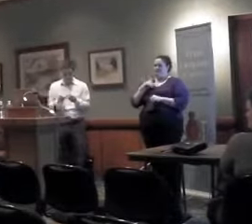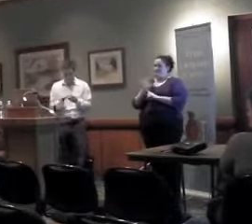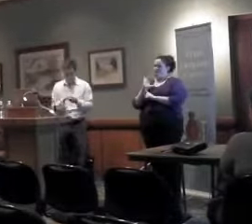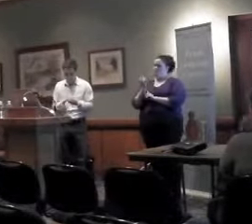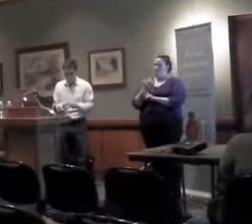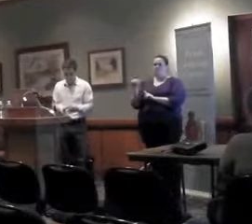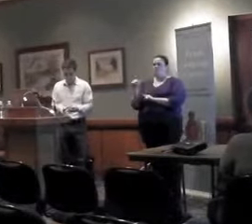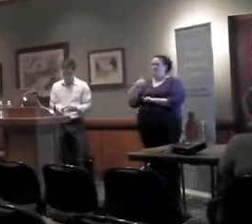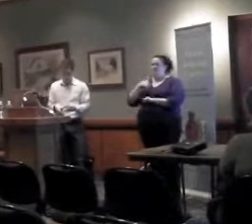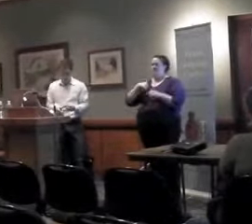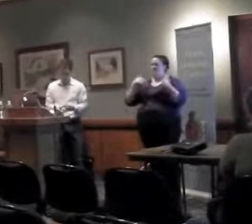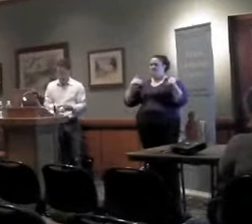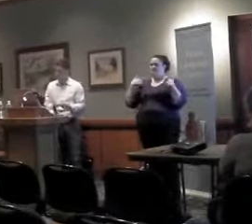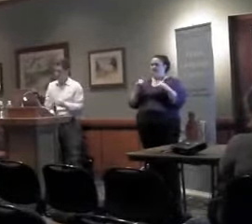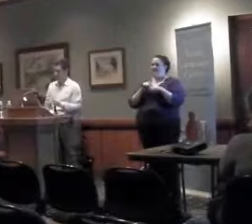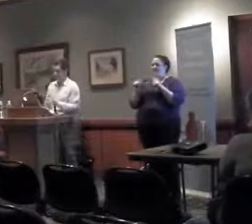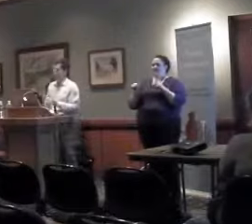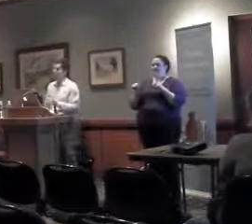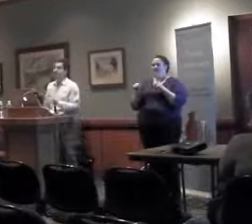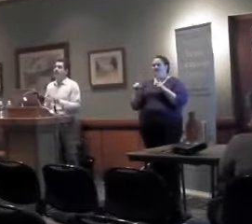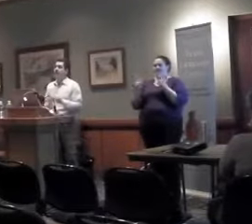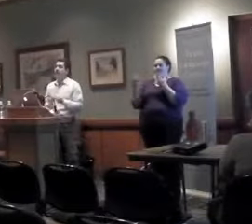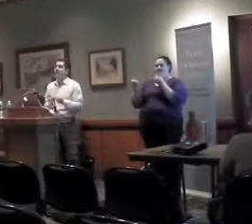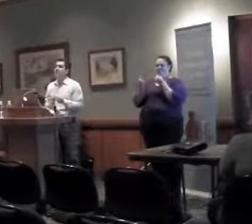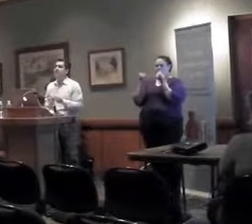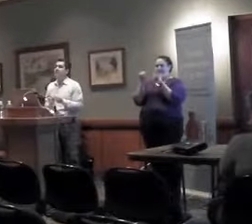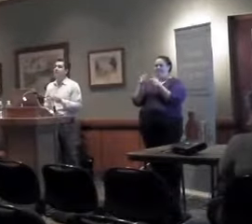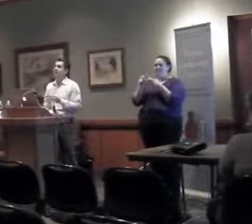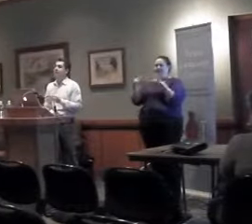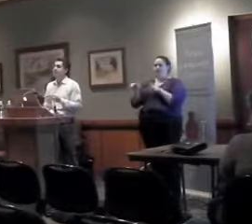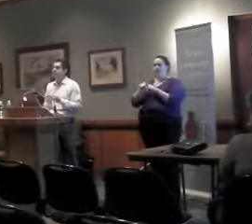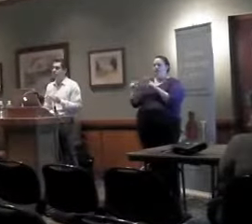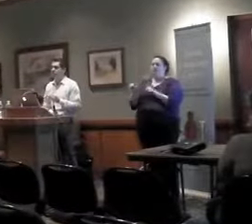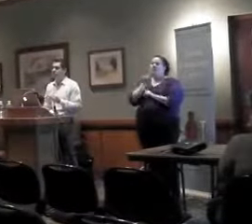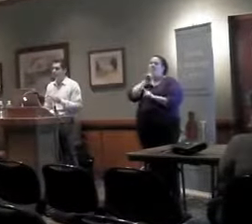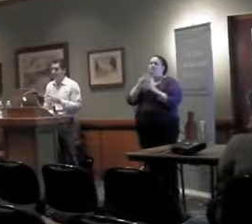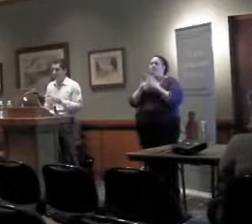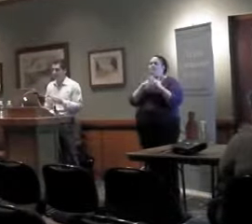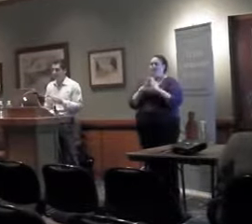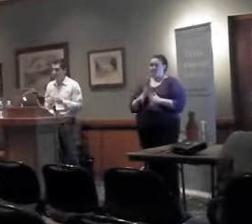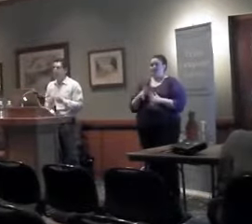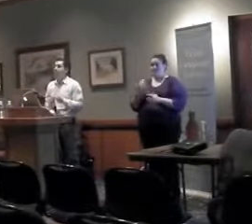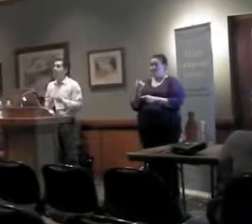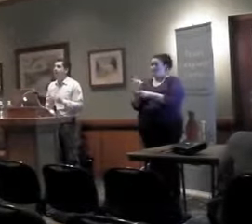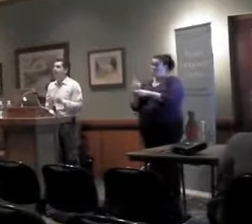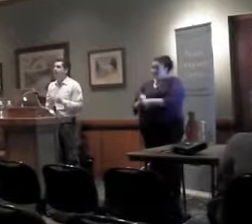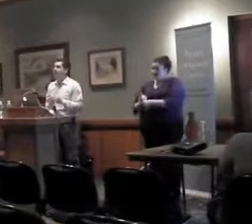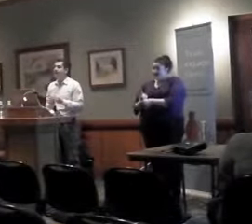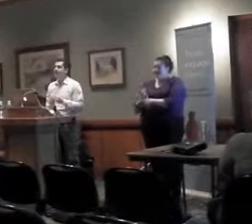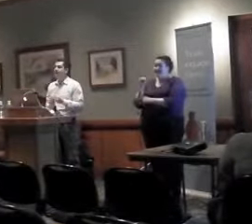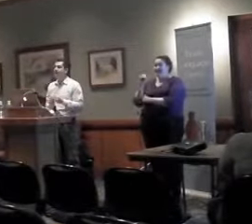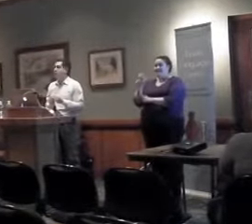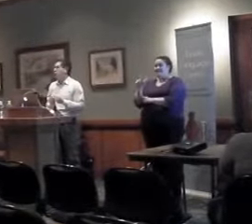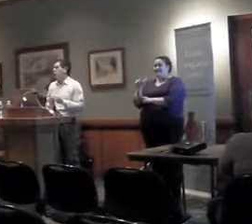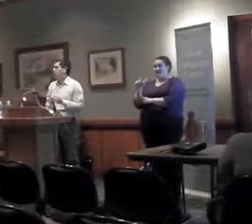absolutely. they're using a different code, but they're Americans. Right. ASL is a language indigenous to the U.S., right? Yeah. But,